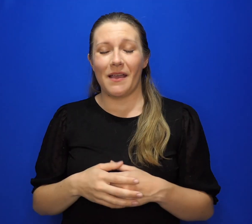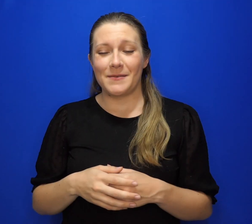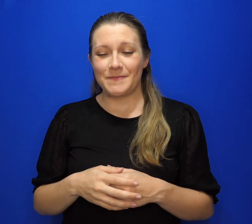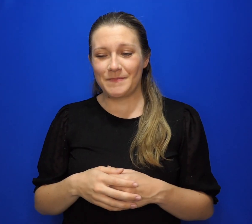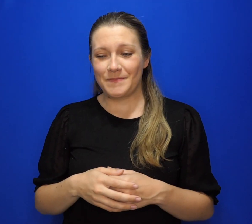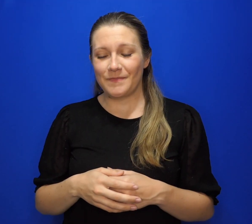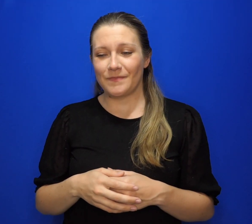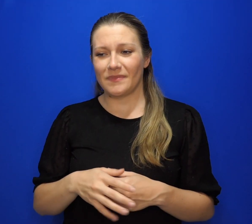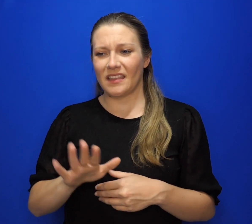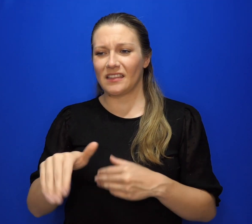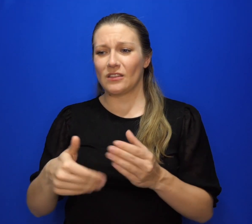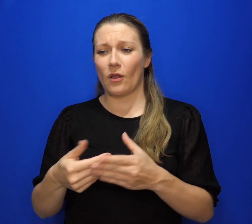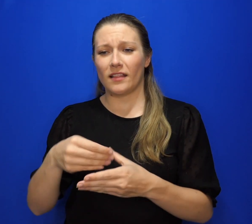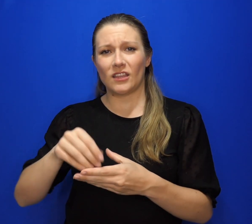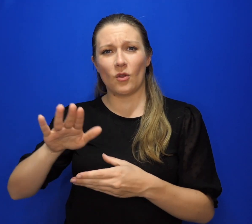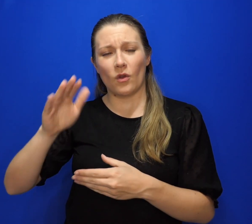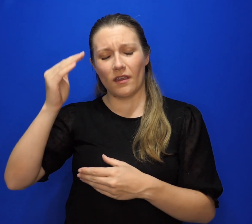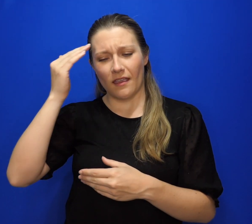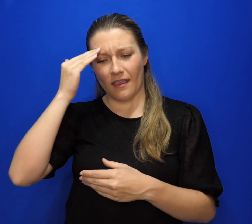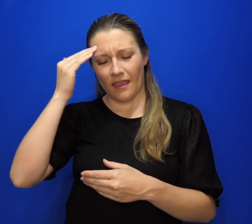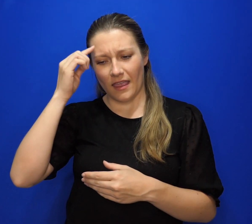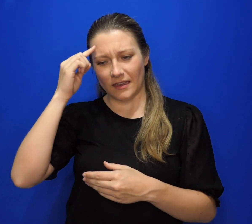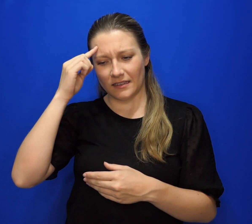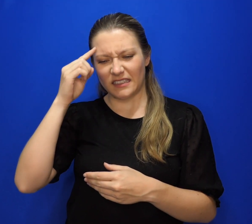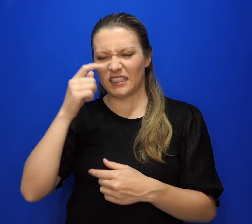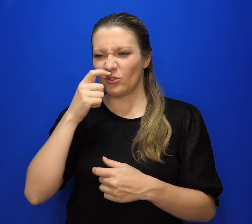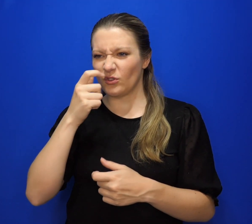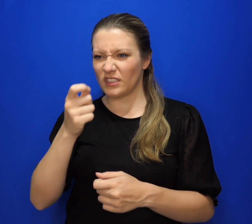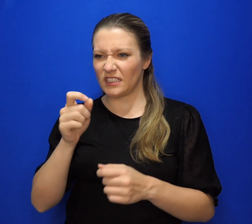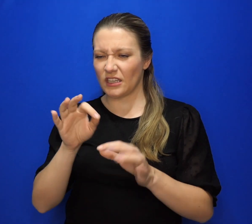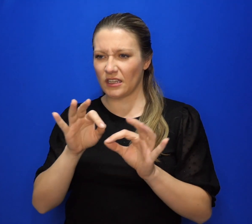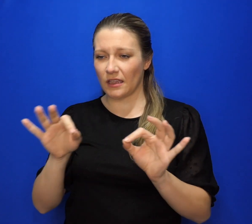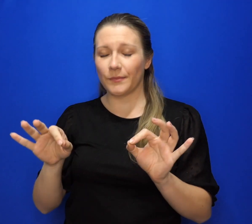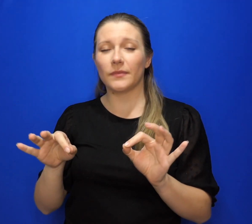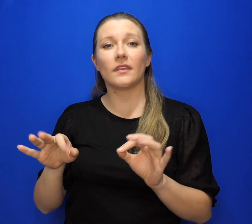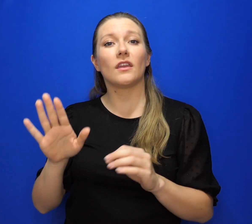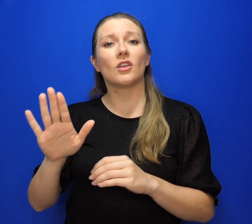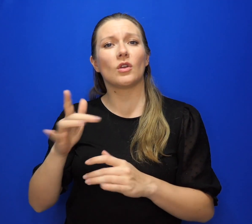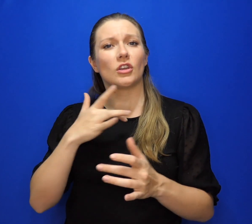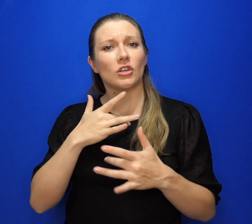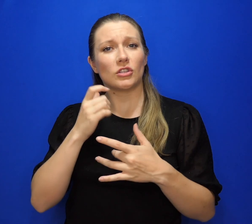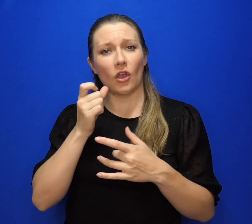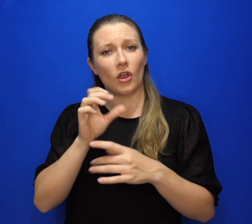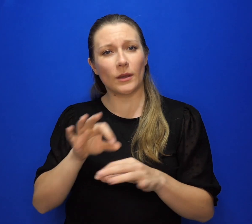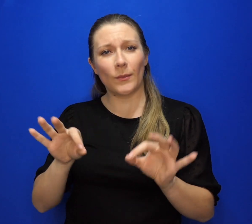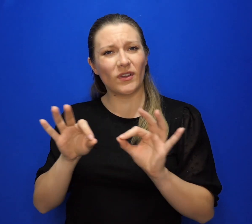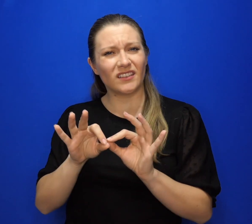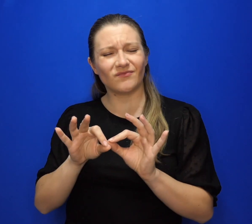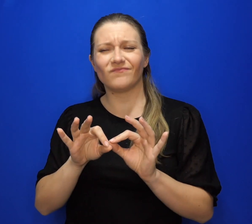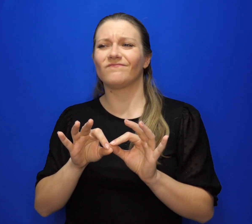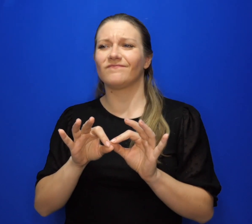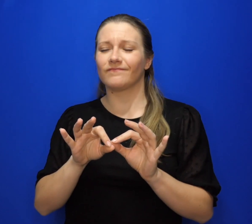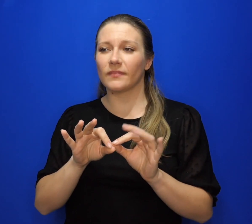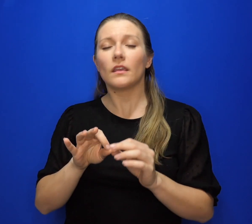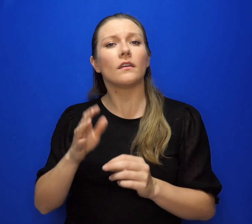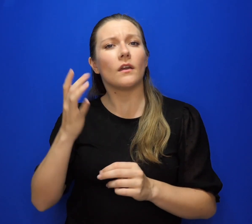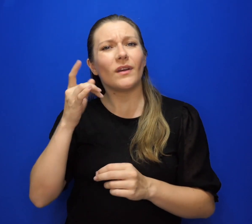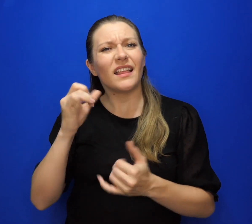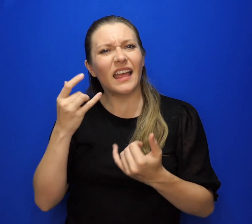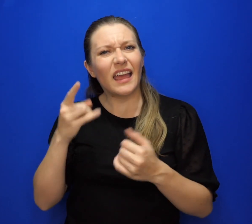it's all in your head. Interesting. Your concerns aren't important. Why does that happen, Jennifer?